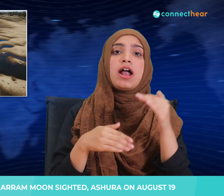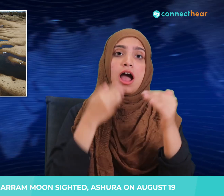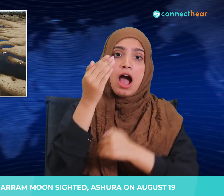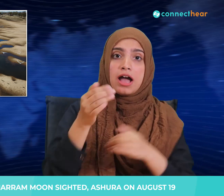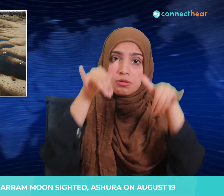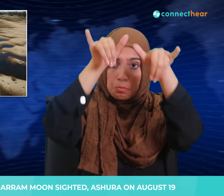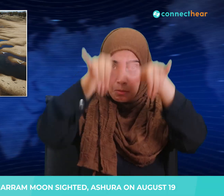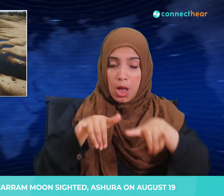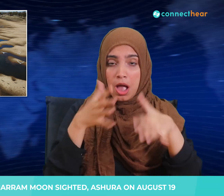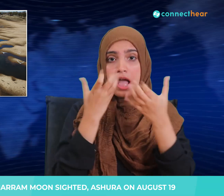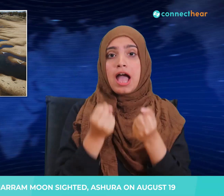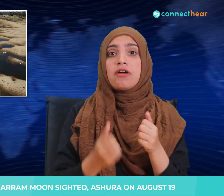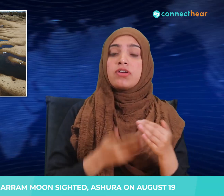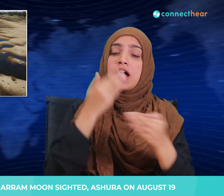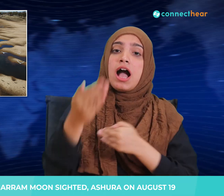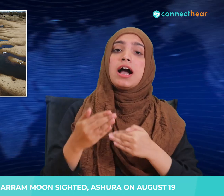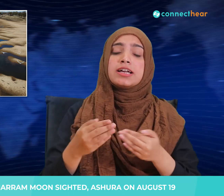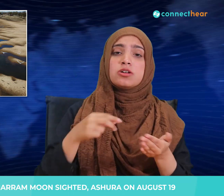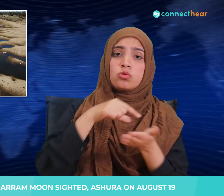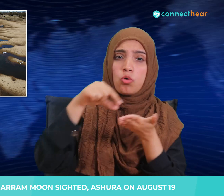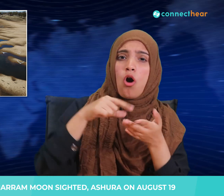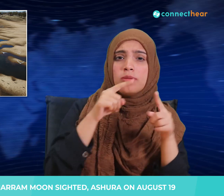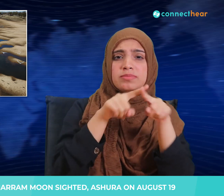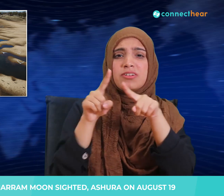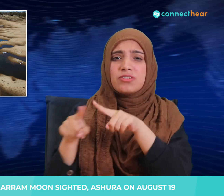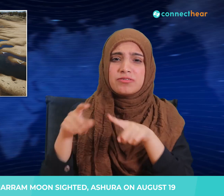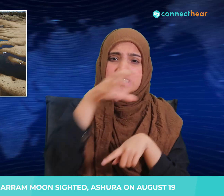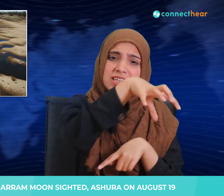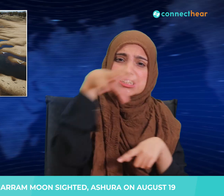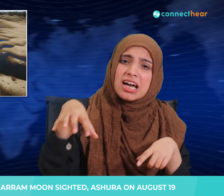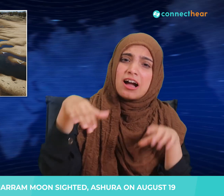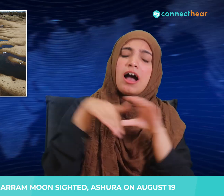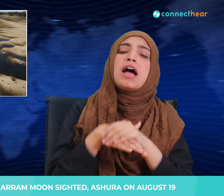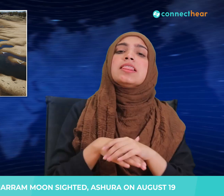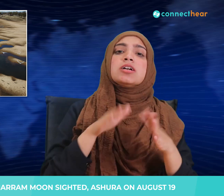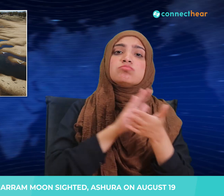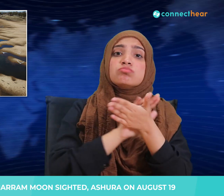ambitious climate action out of the nations of the world and the money to go with it.